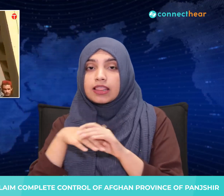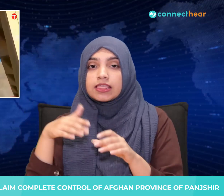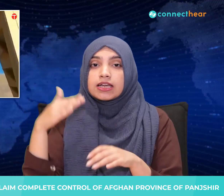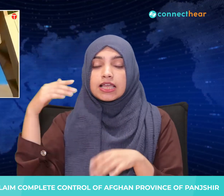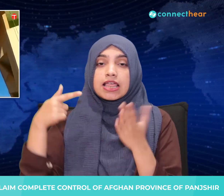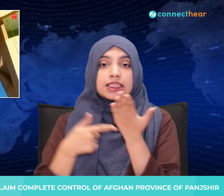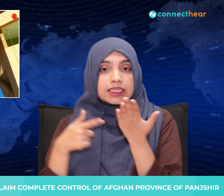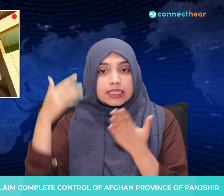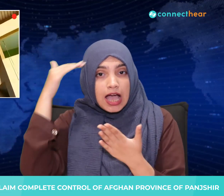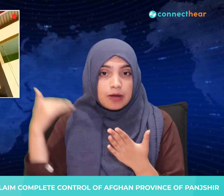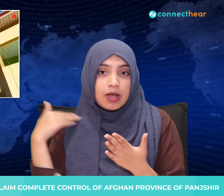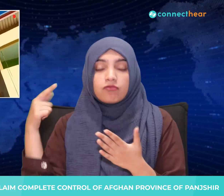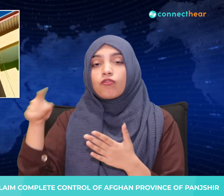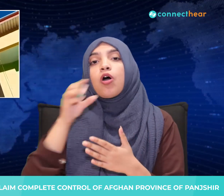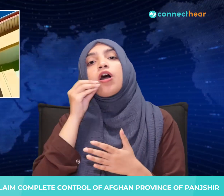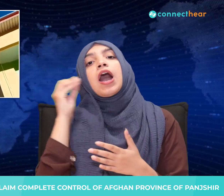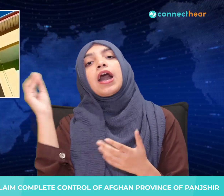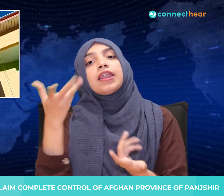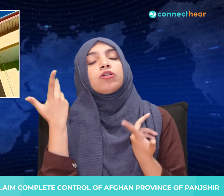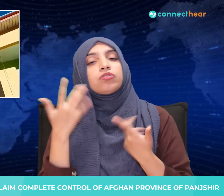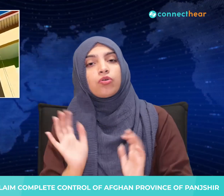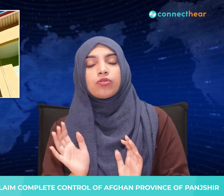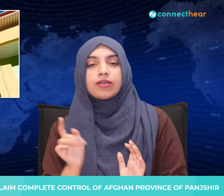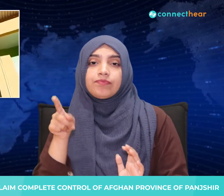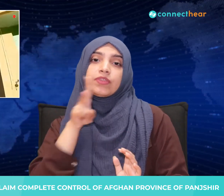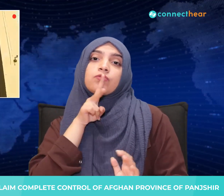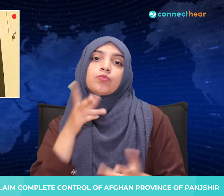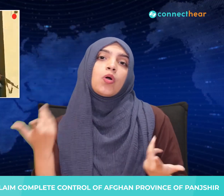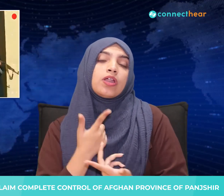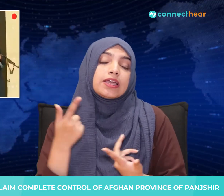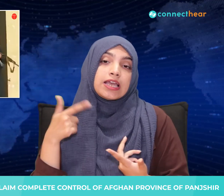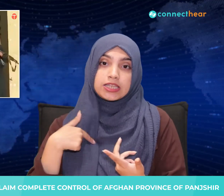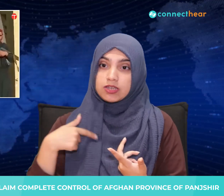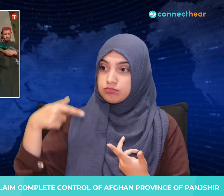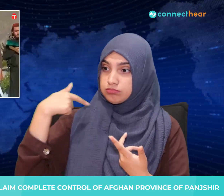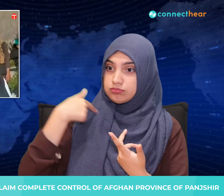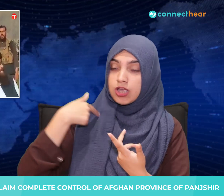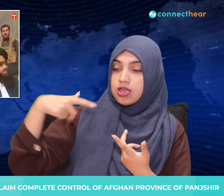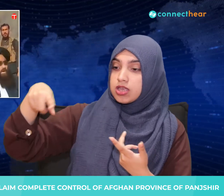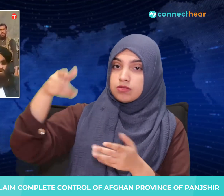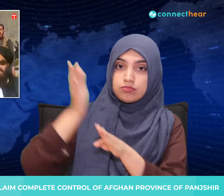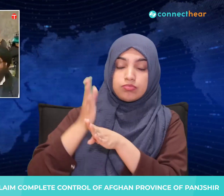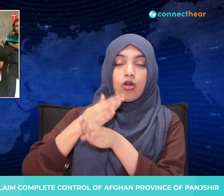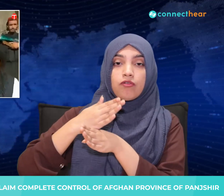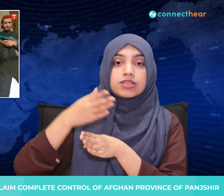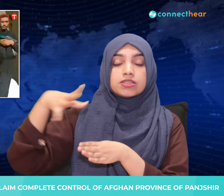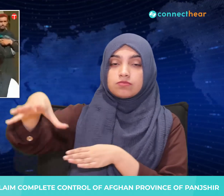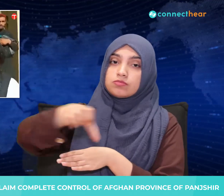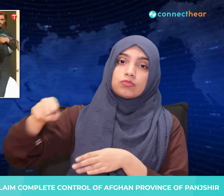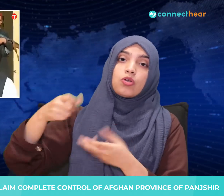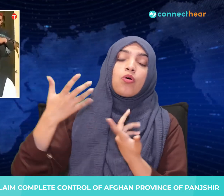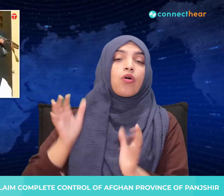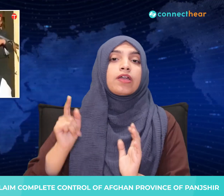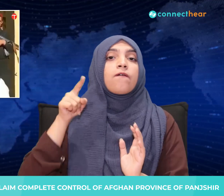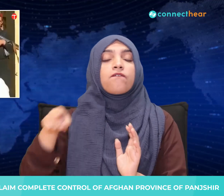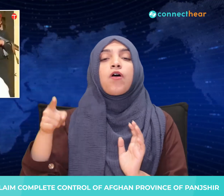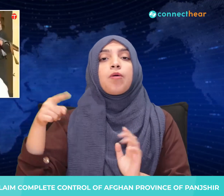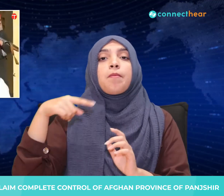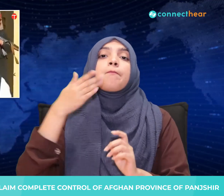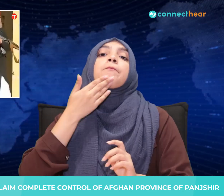Mujahid informed of the victory in Panjshir in a tweet stating that the last stronghold of the mercenary